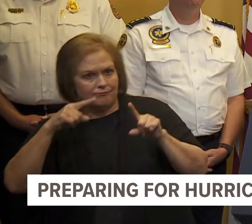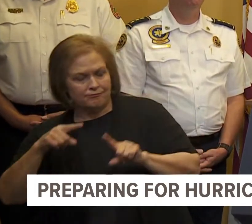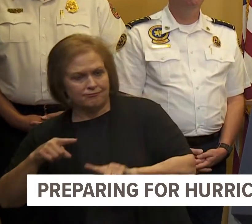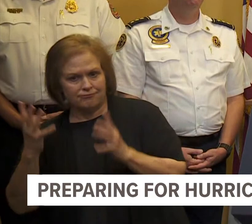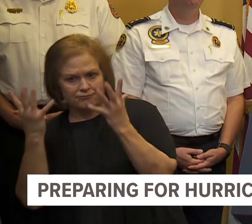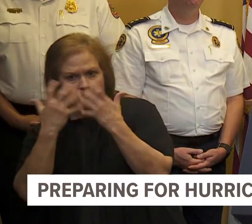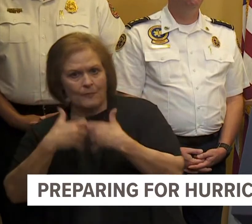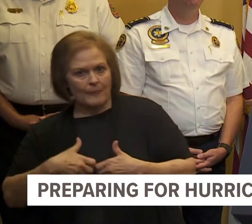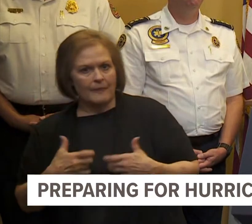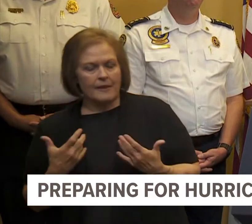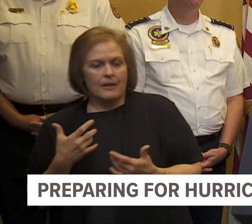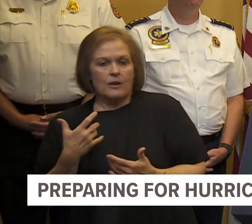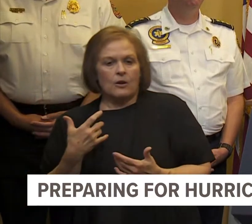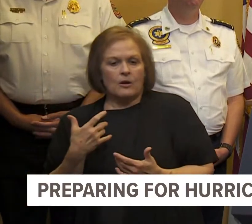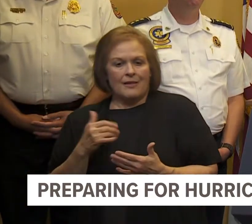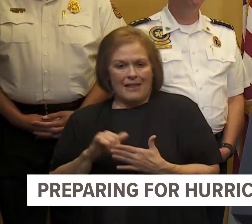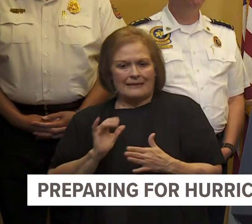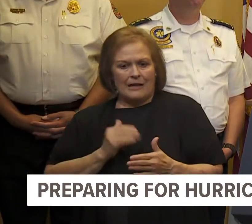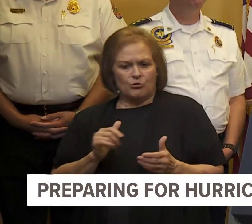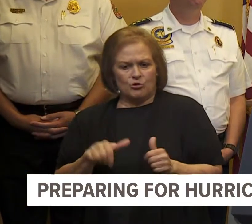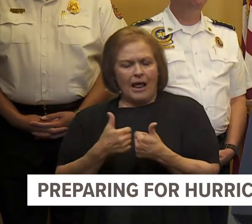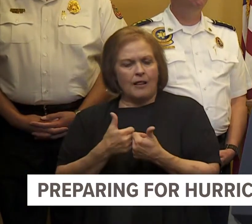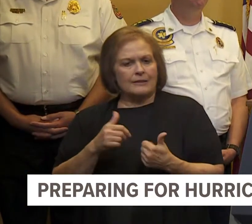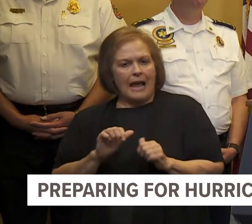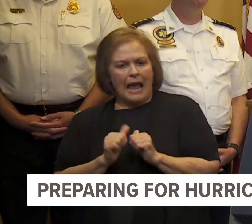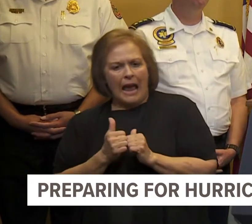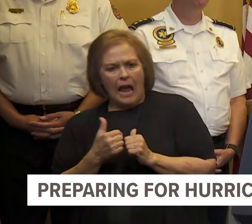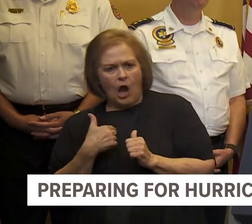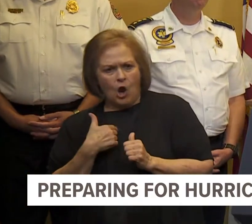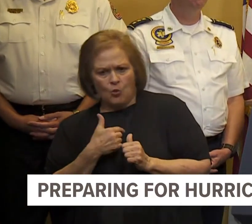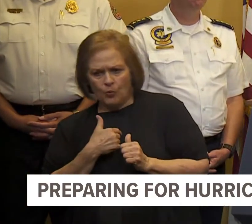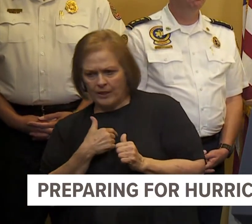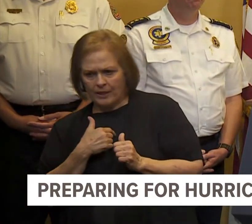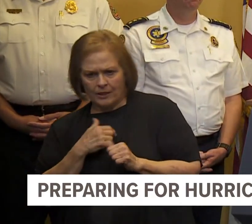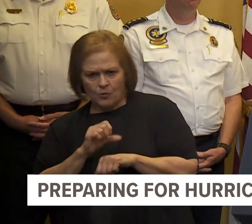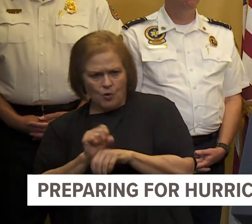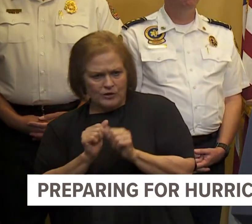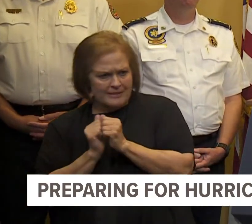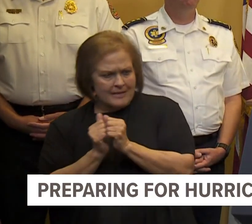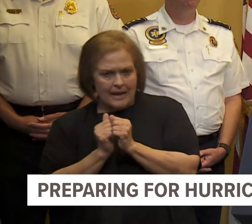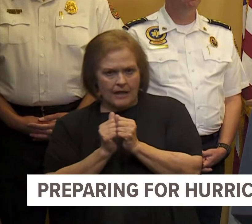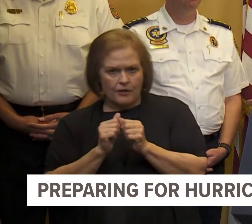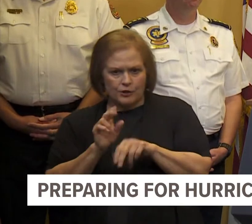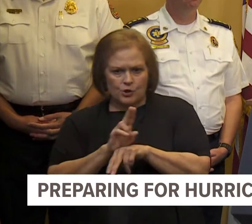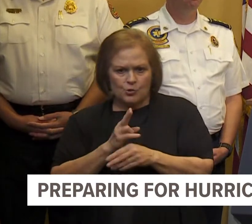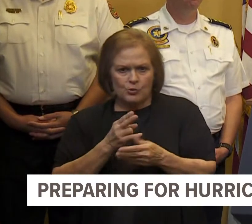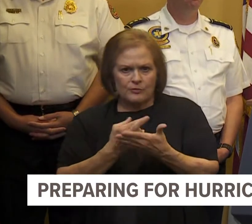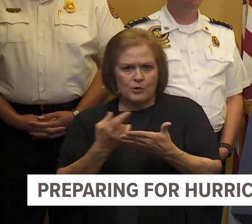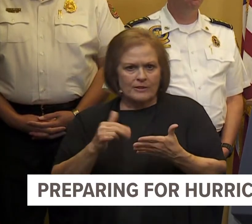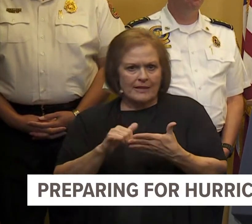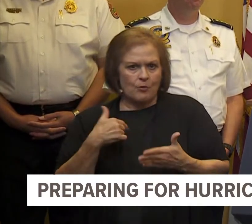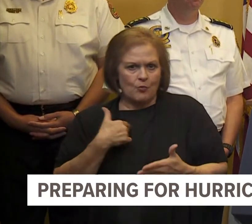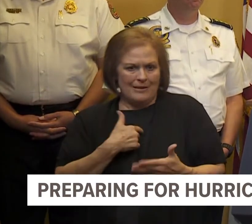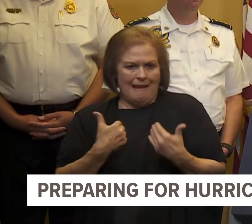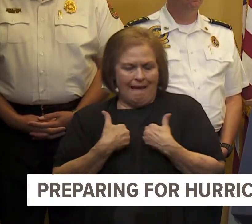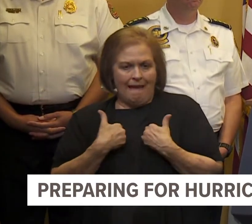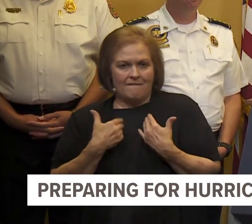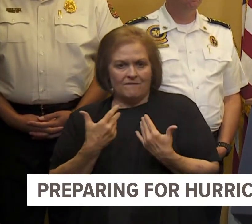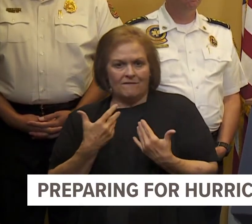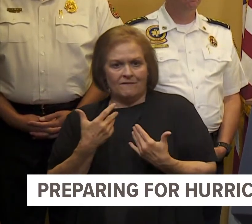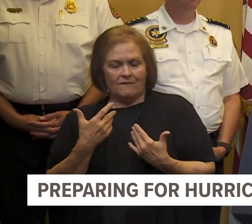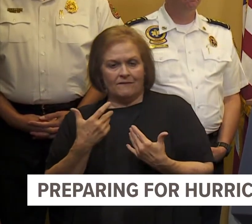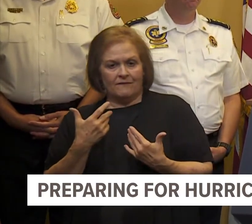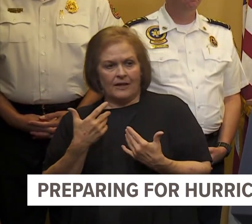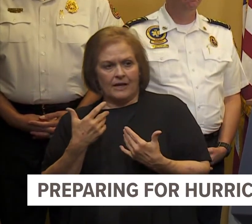so that's where our challenge is. Where do we come together as a city, able to use the assets we have and whatever we can,